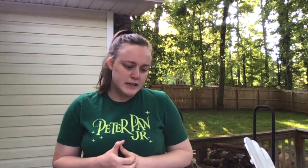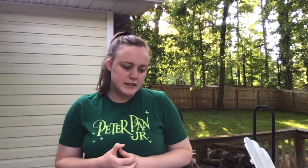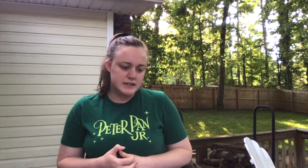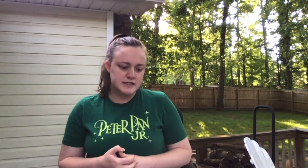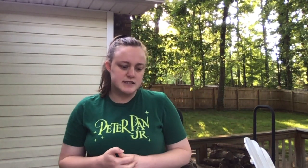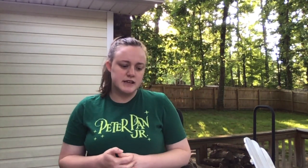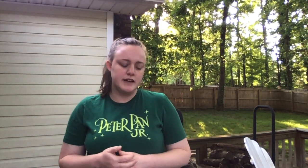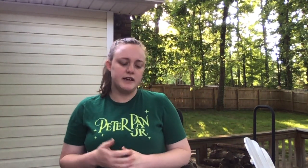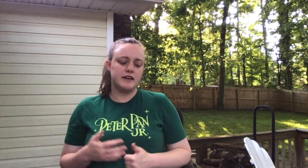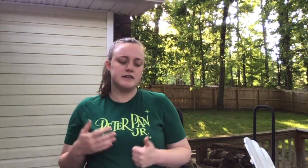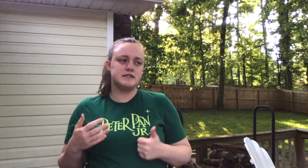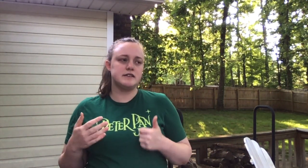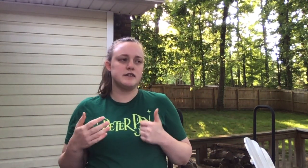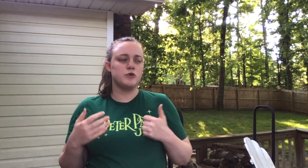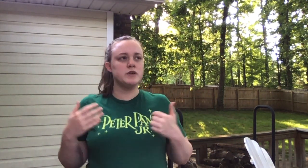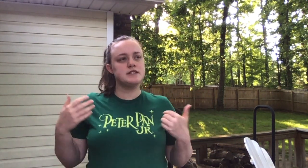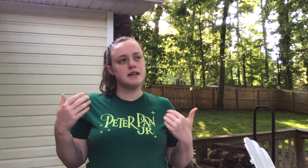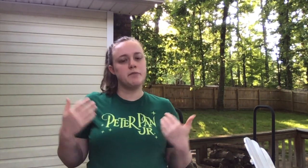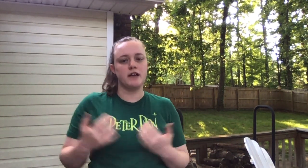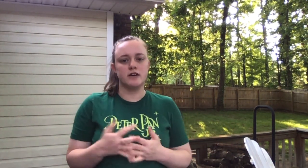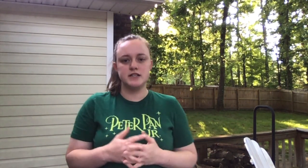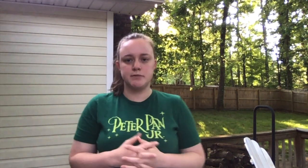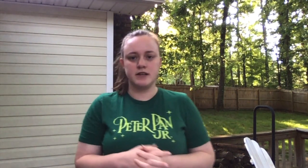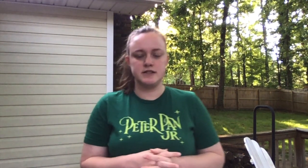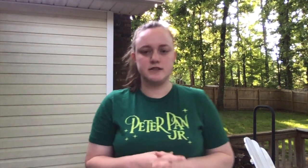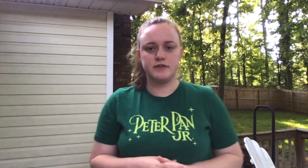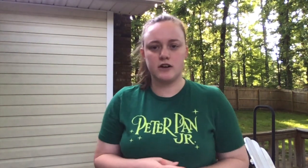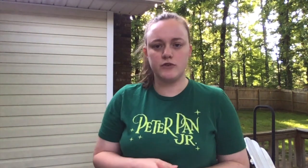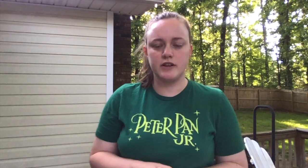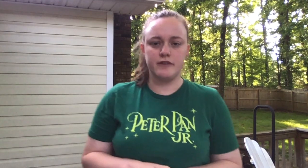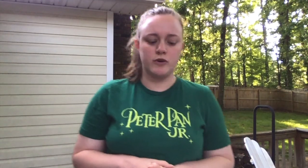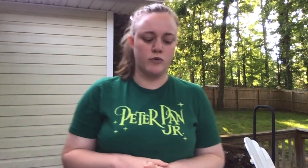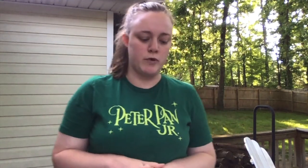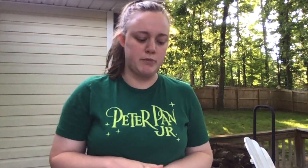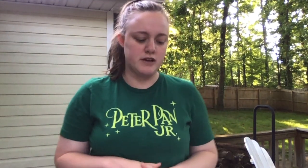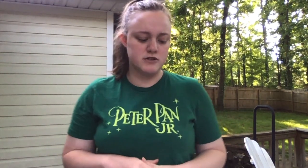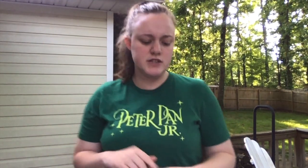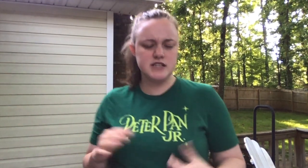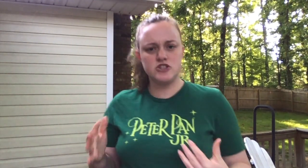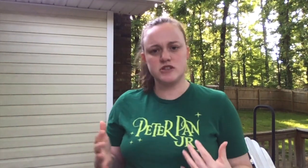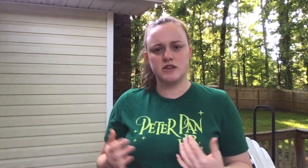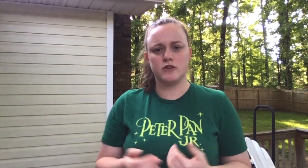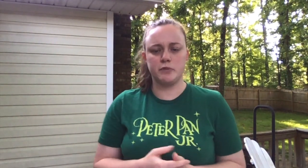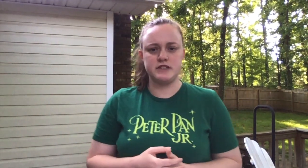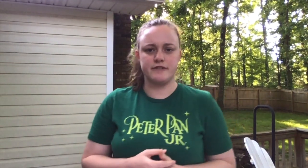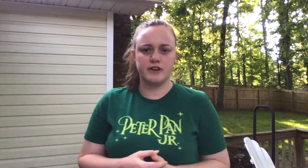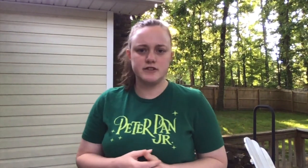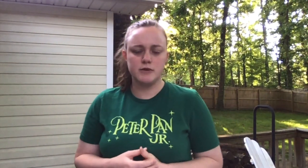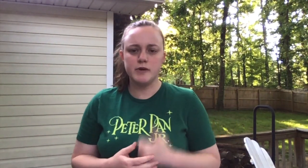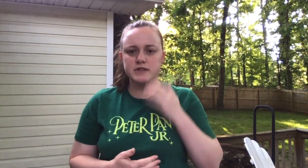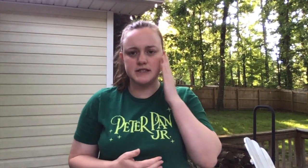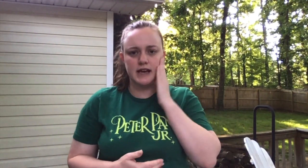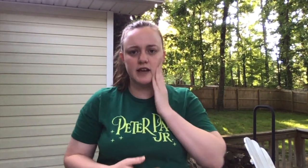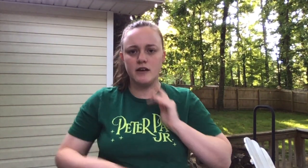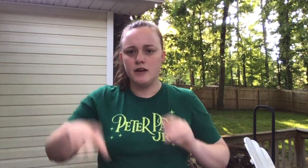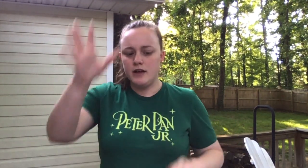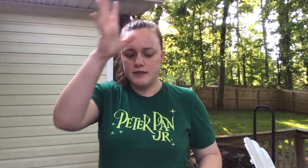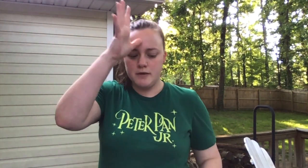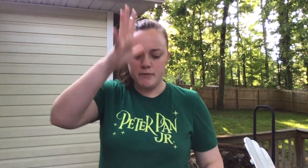let's say, you wouldn't say parents because they're only living with one parent. So this is just a little bit different. So we would say the